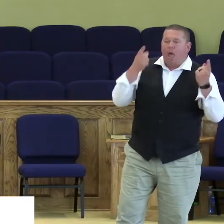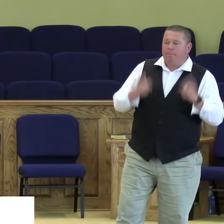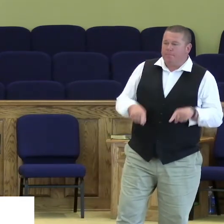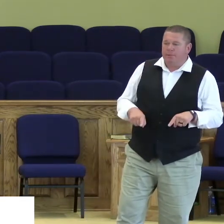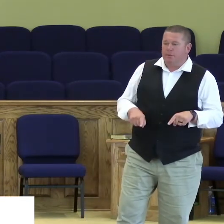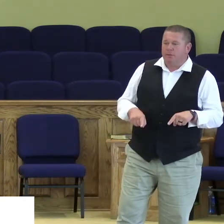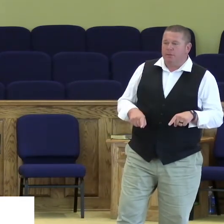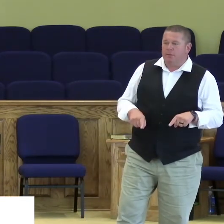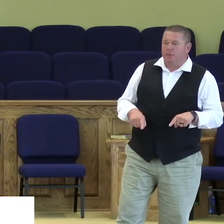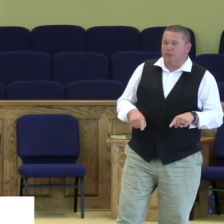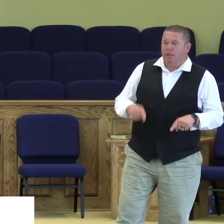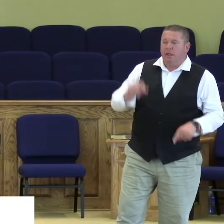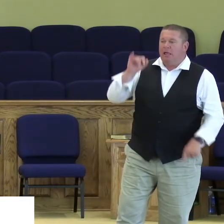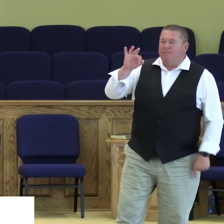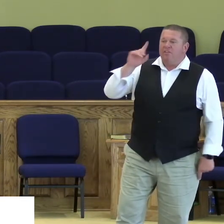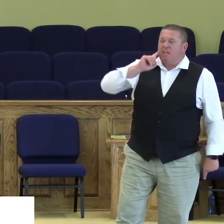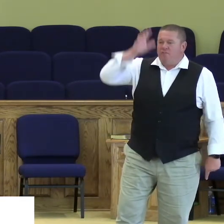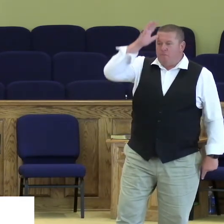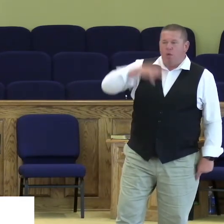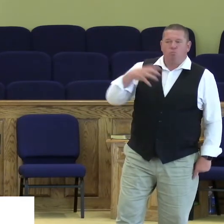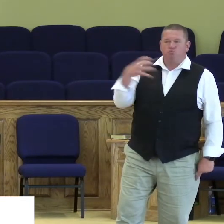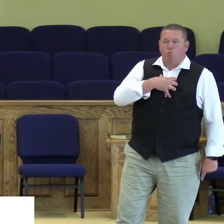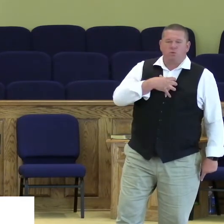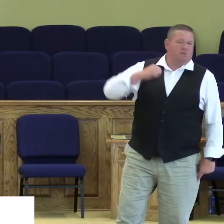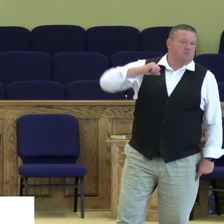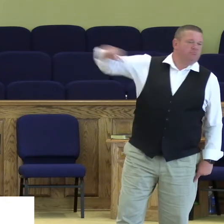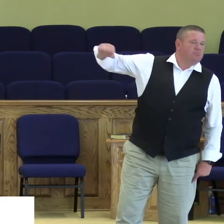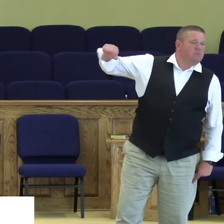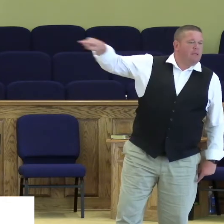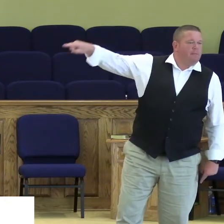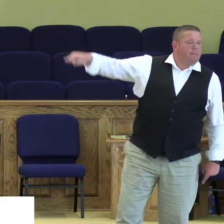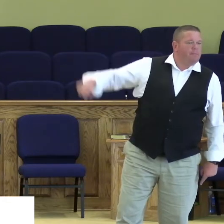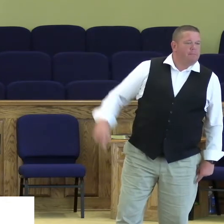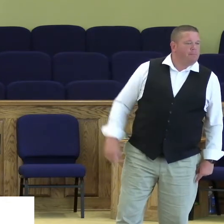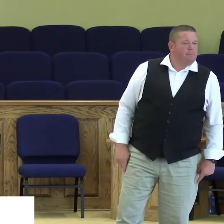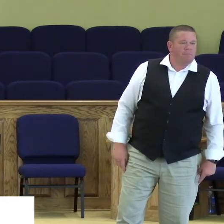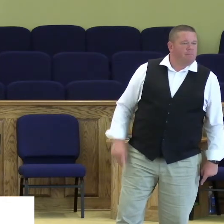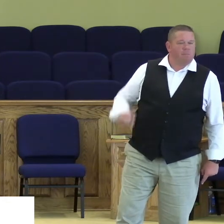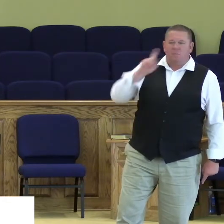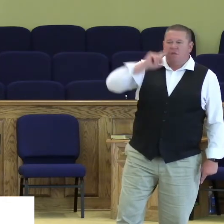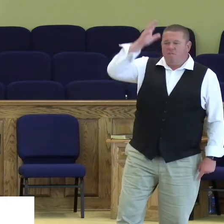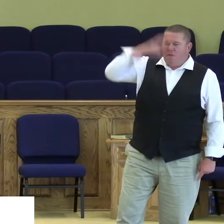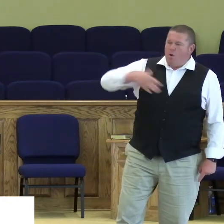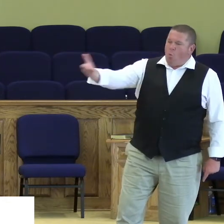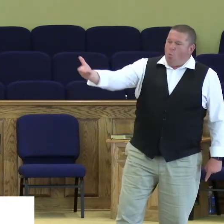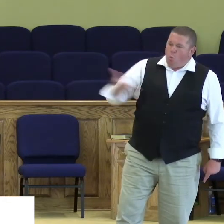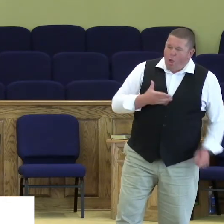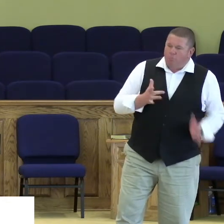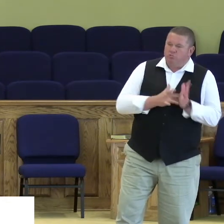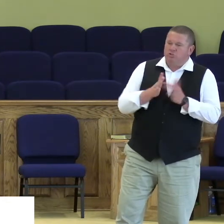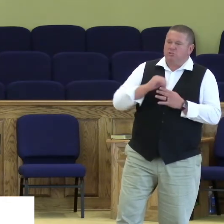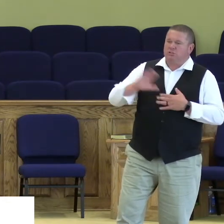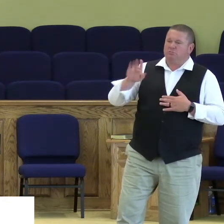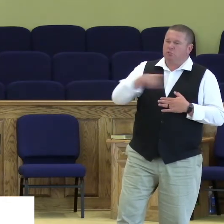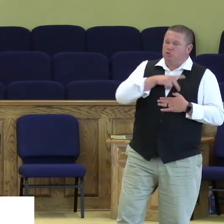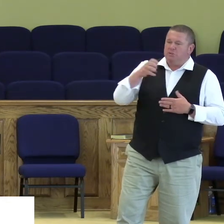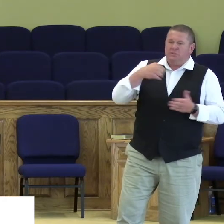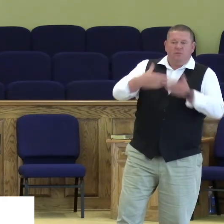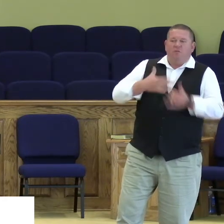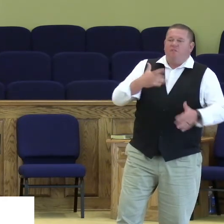The miracle doesn't happen if the deaf man would have protested and push Jesus away. No, he welcomed Jesus into